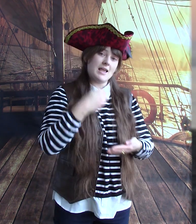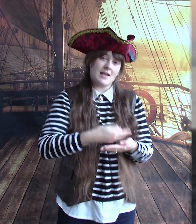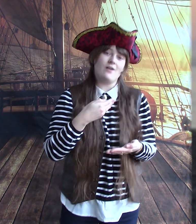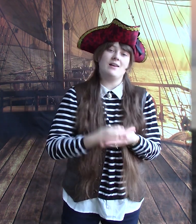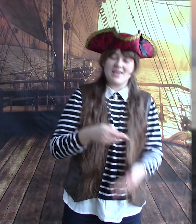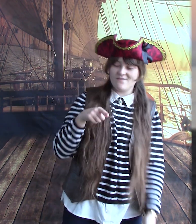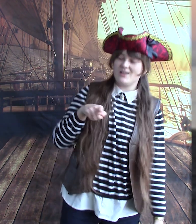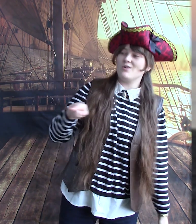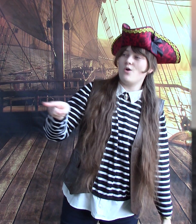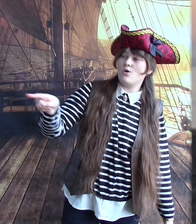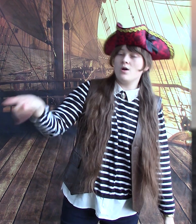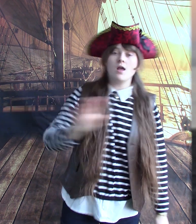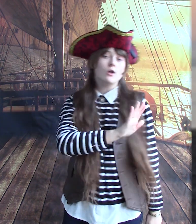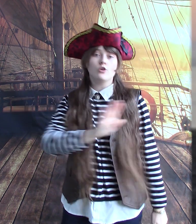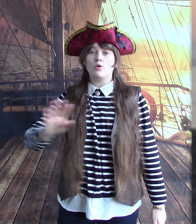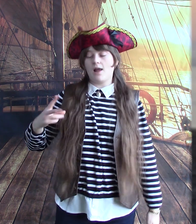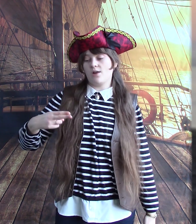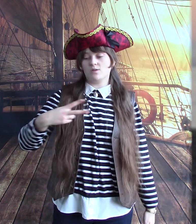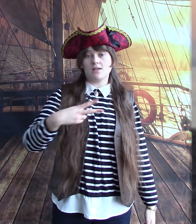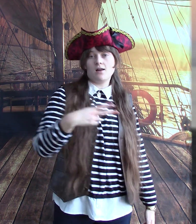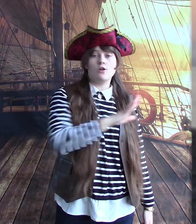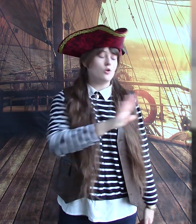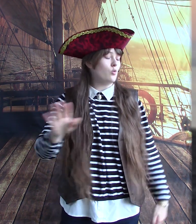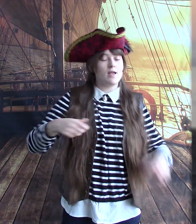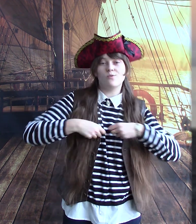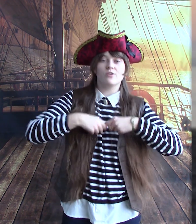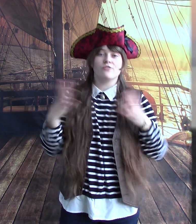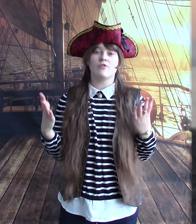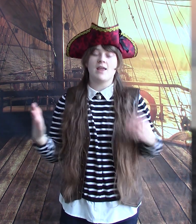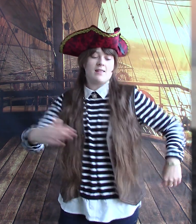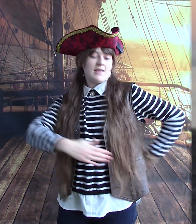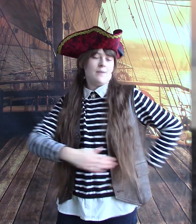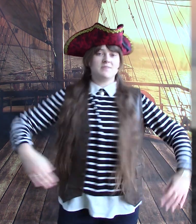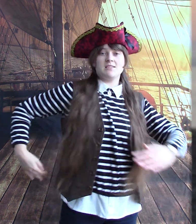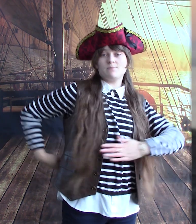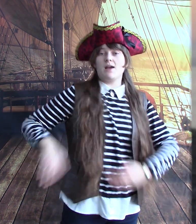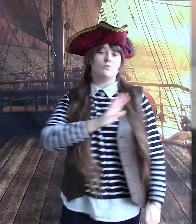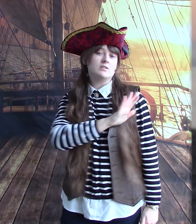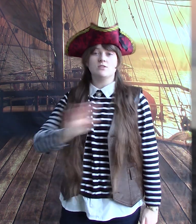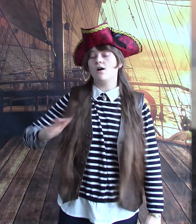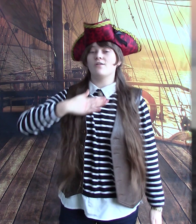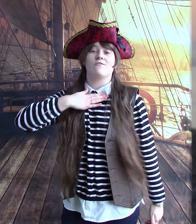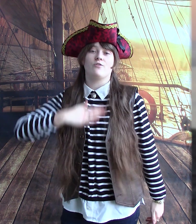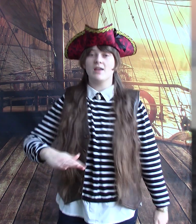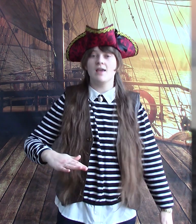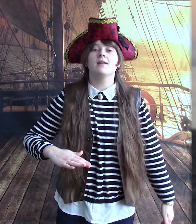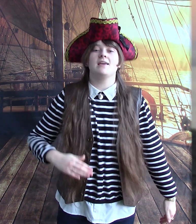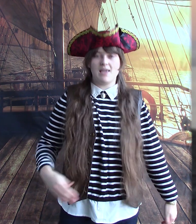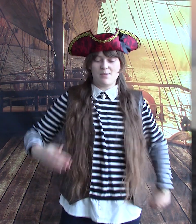take our leave and go No line was cut, no whale was freed The captain's mind was not of greed And he